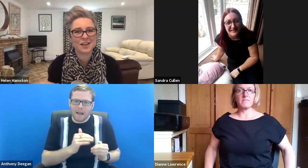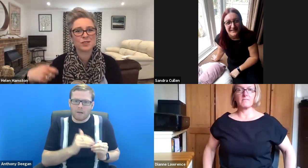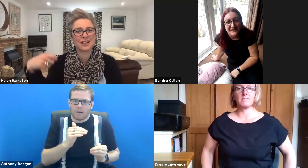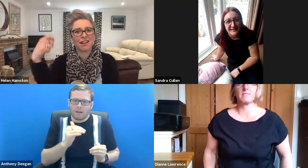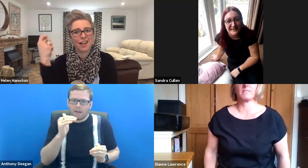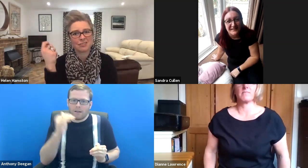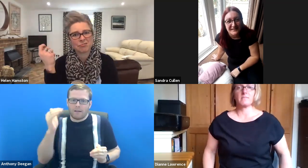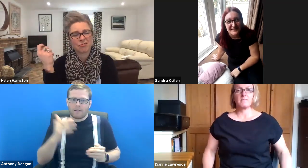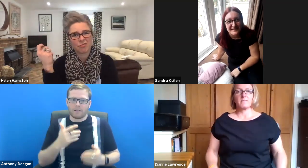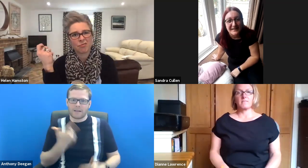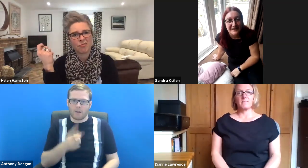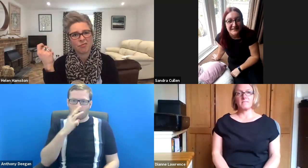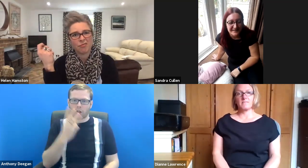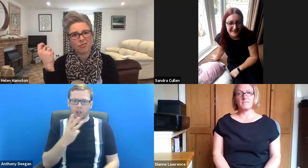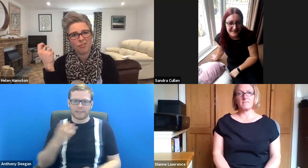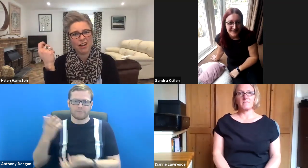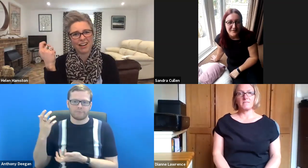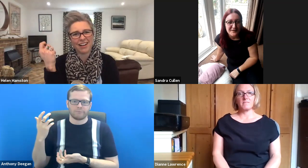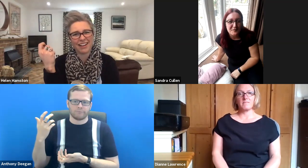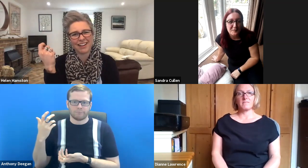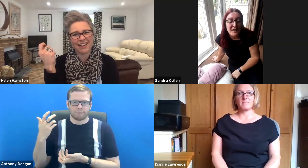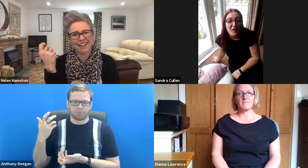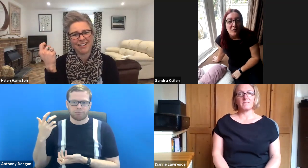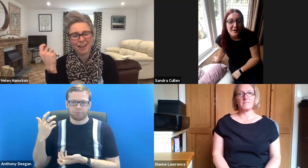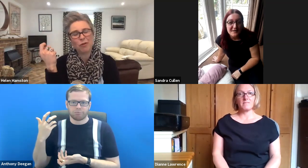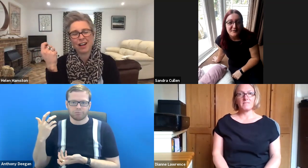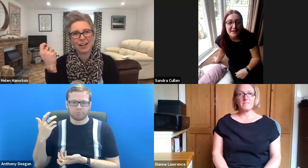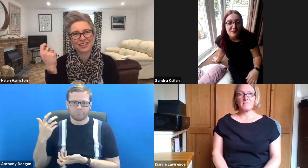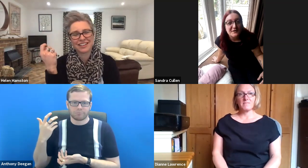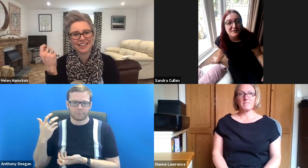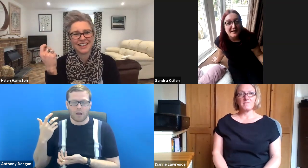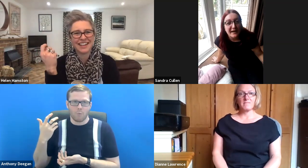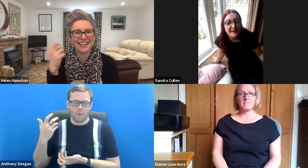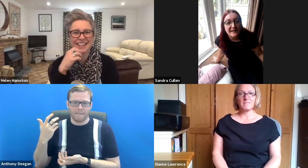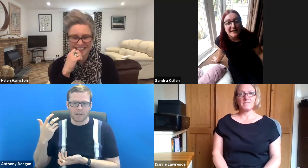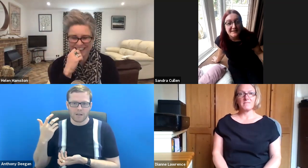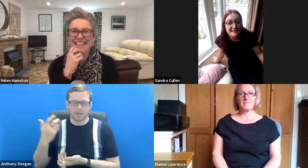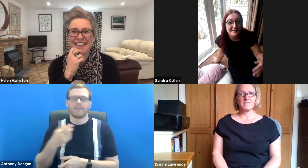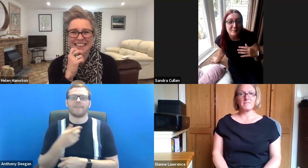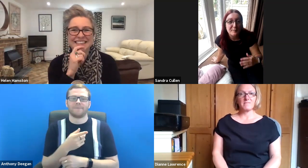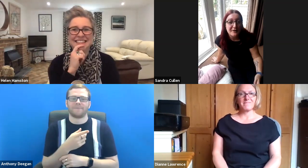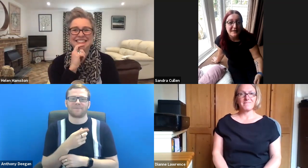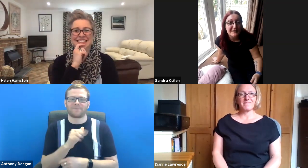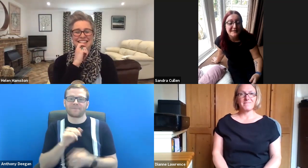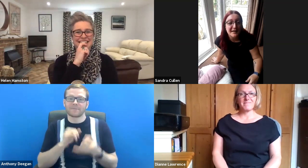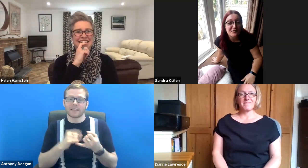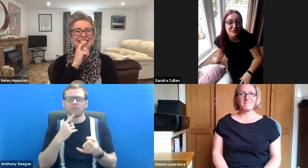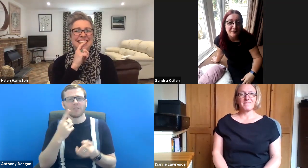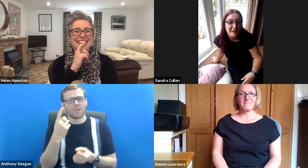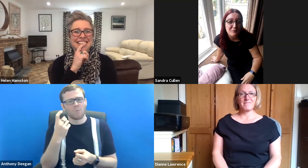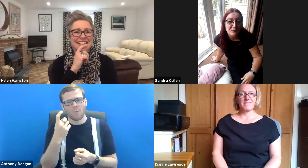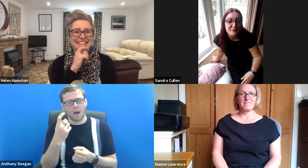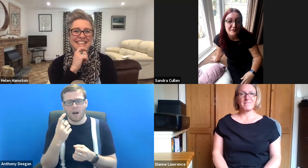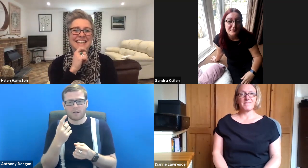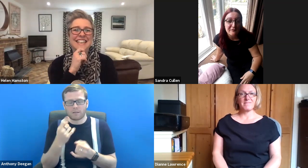13. She's holding it like that. Yeah, that's good one. One last thing I want to say is please enjoy